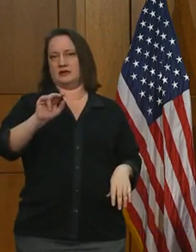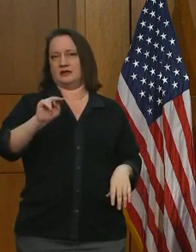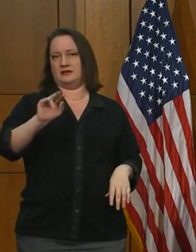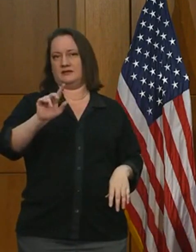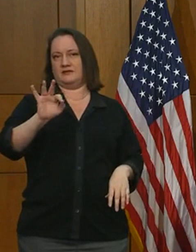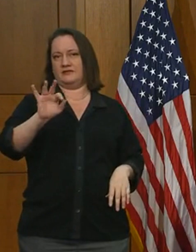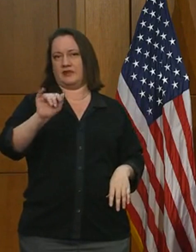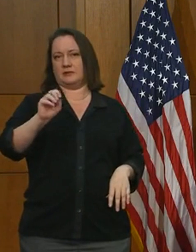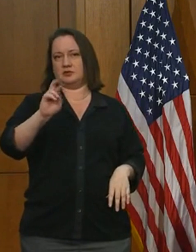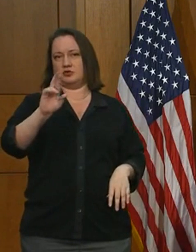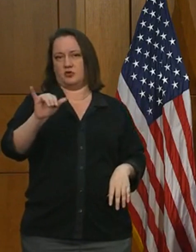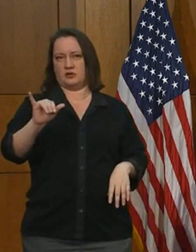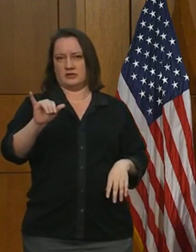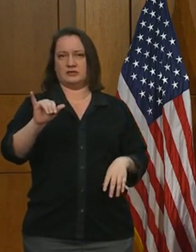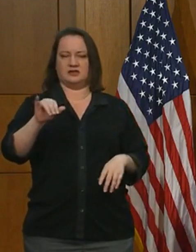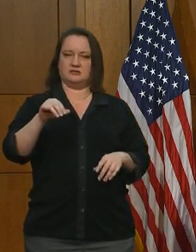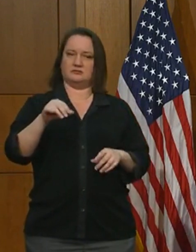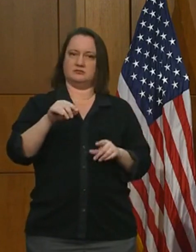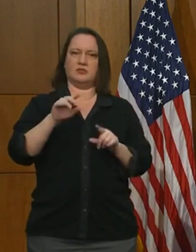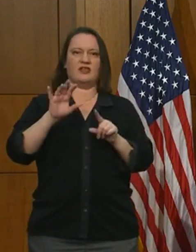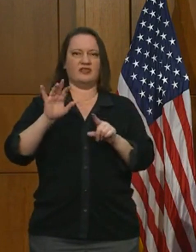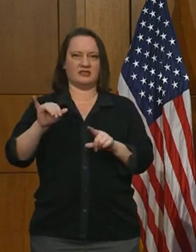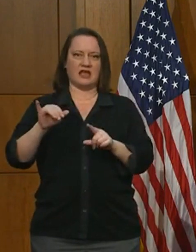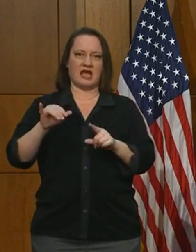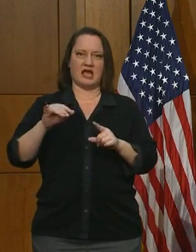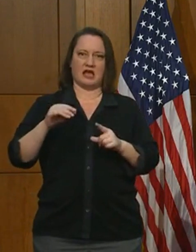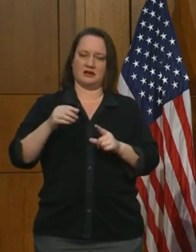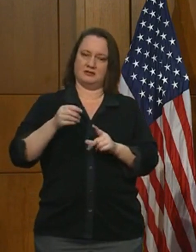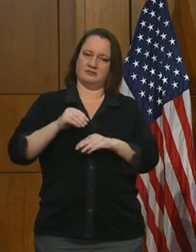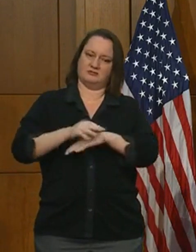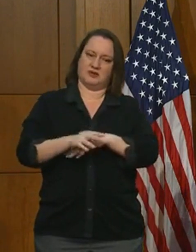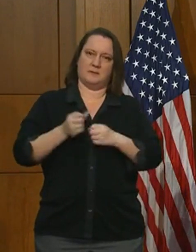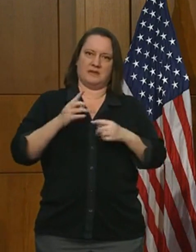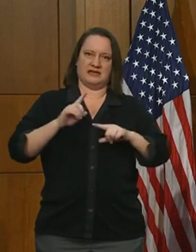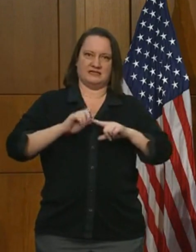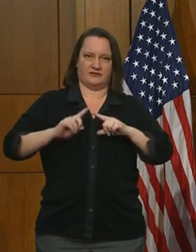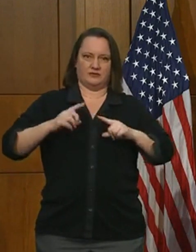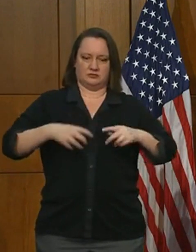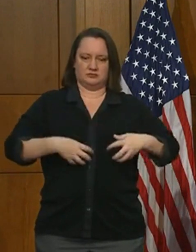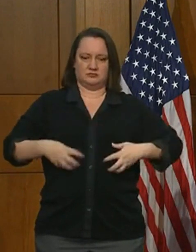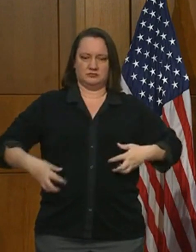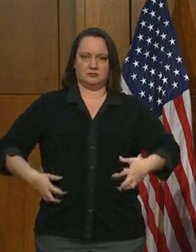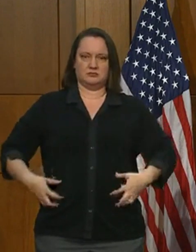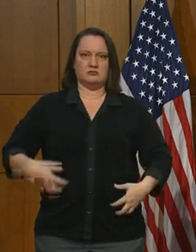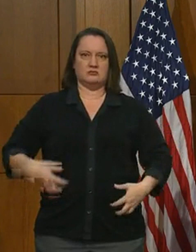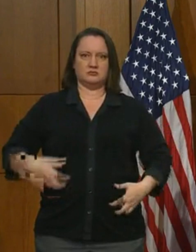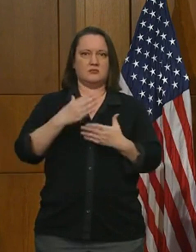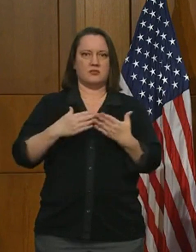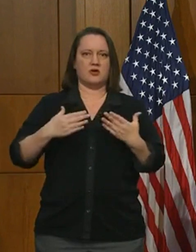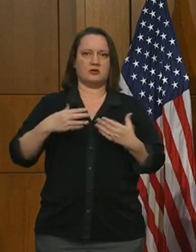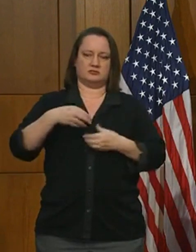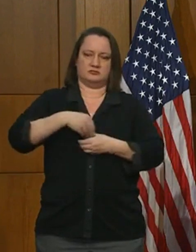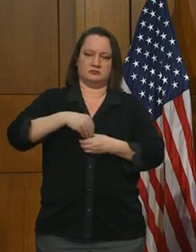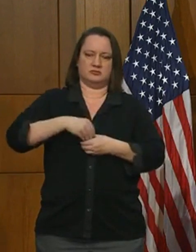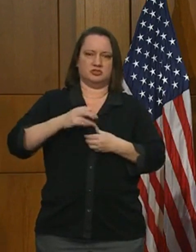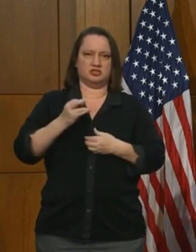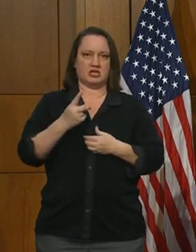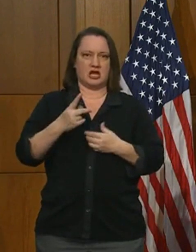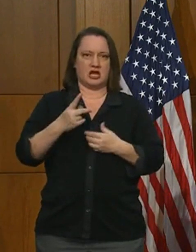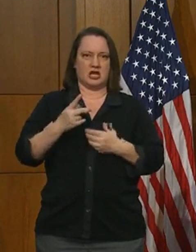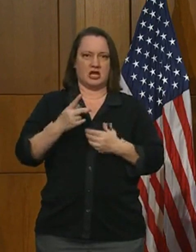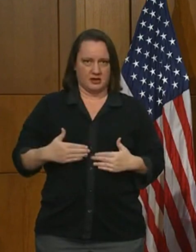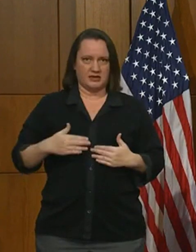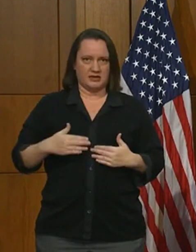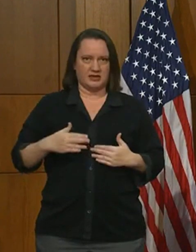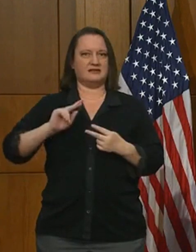the inflammatory disease that impacts multiple organs in the child's body that's associated with the virus that